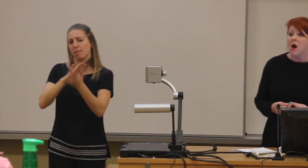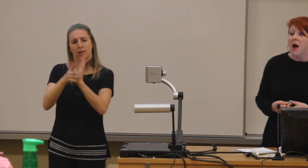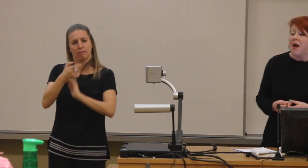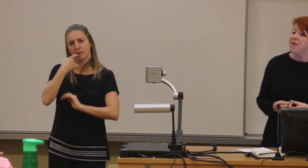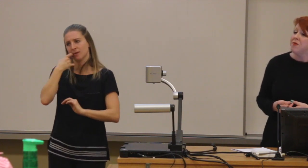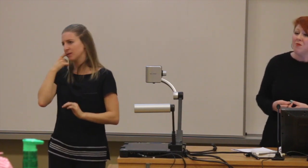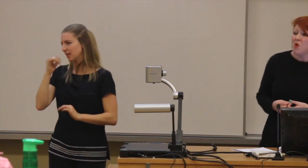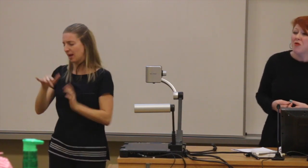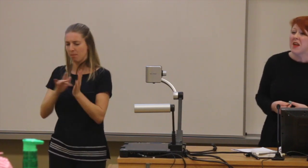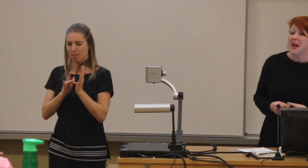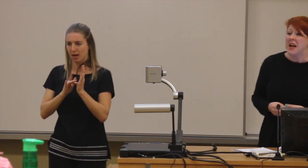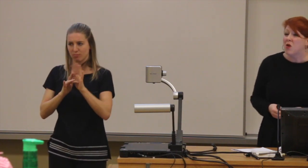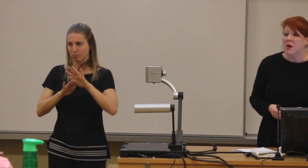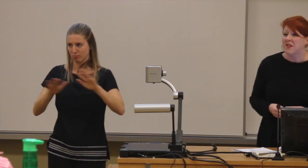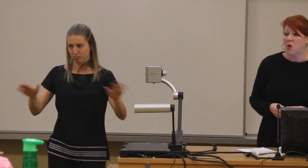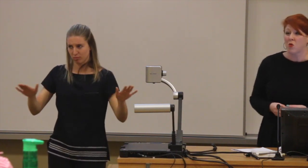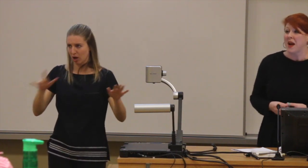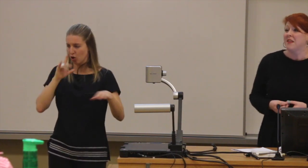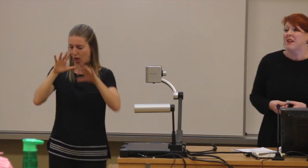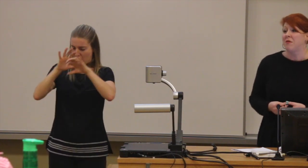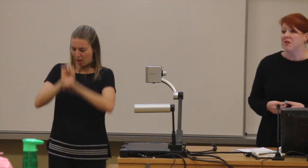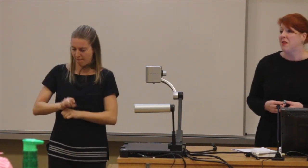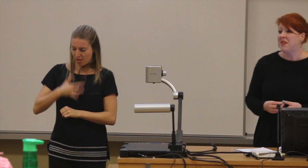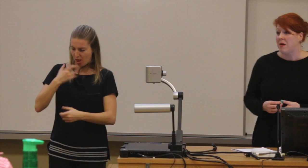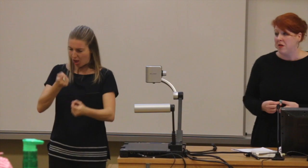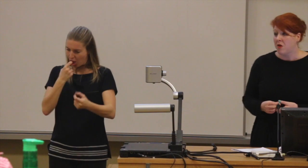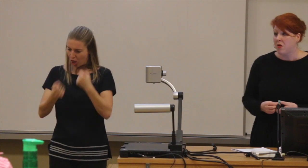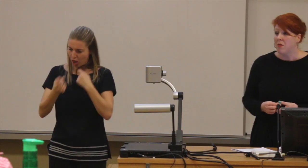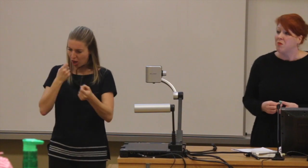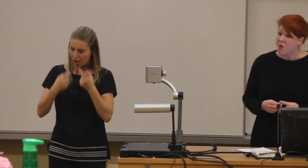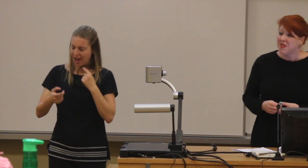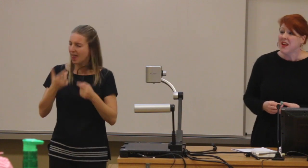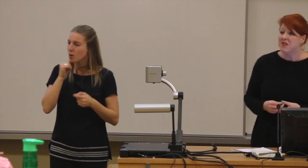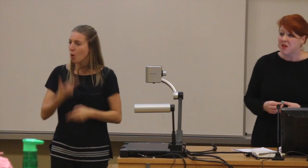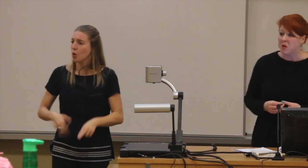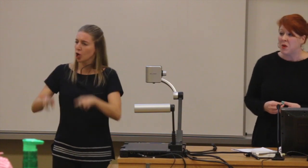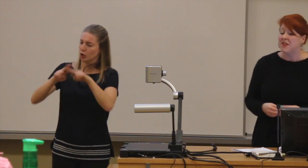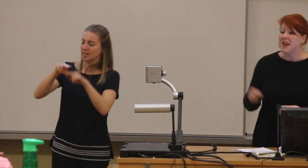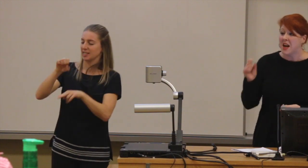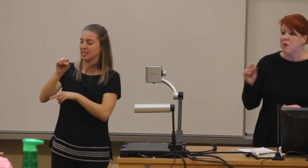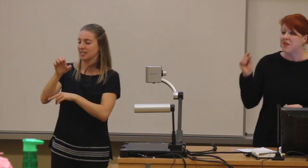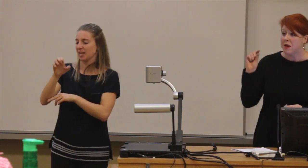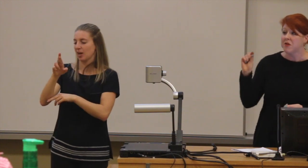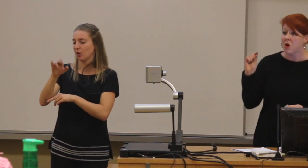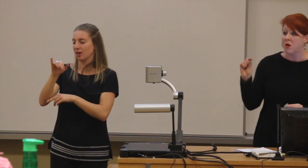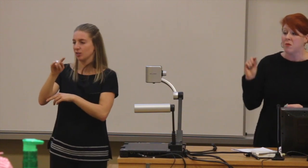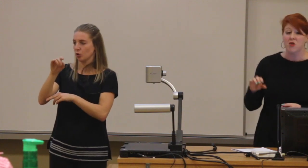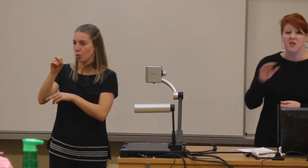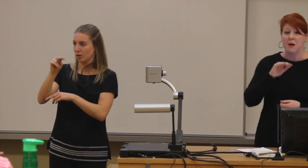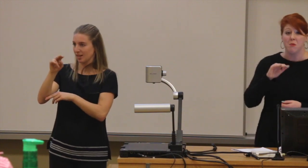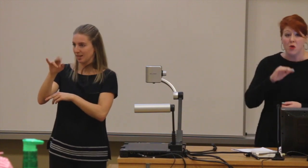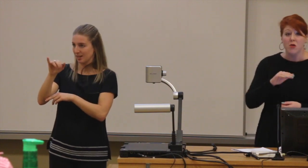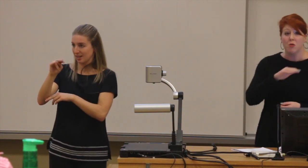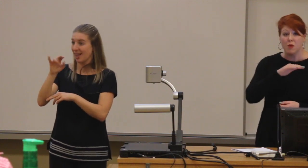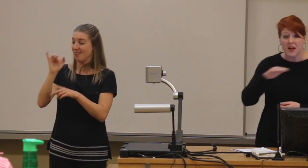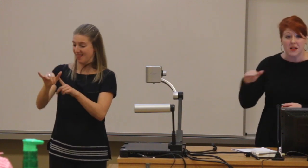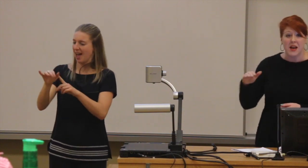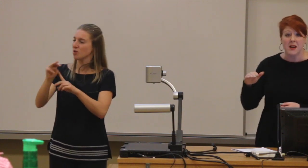form, and nor do they increase or raise levels of serotonin. What they do is they help serotonin, which is